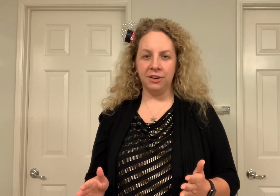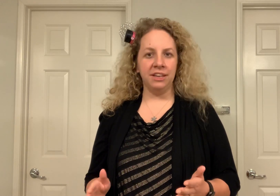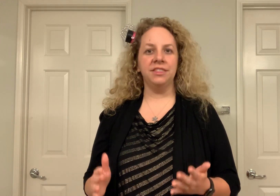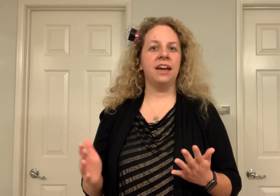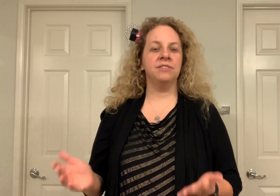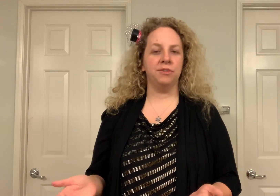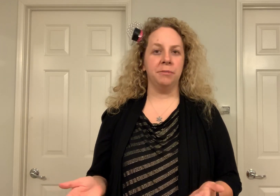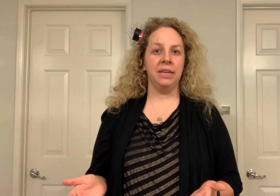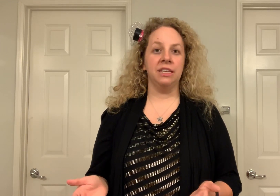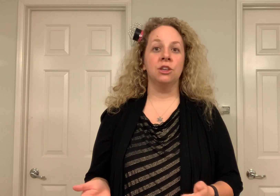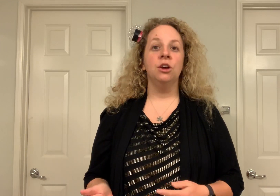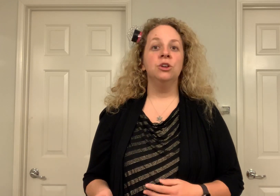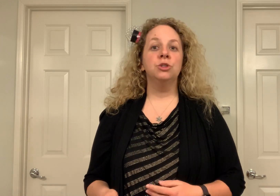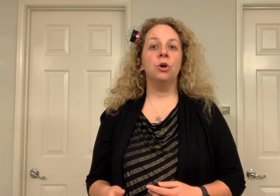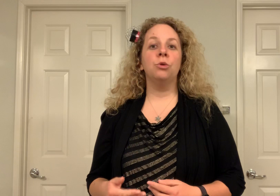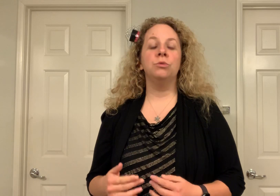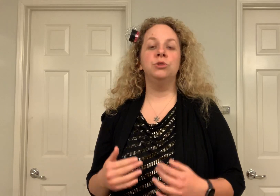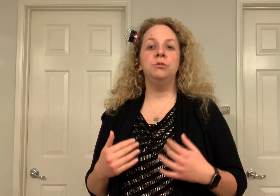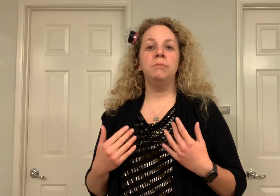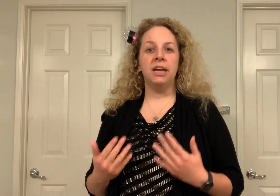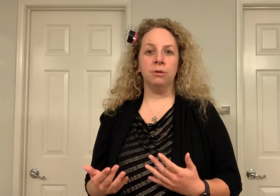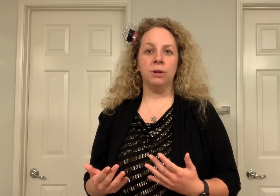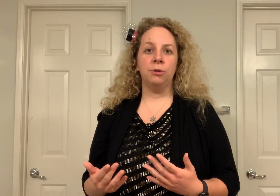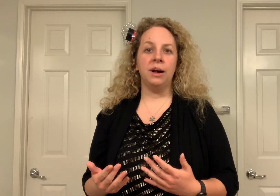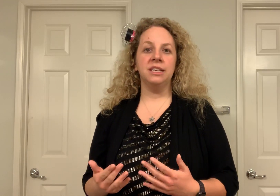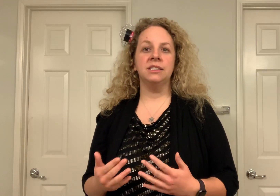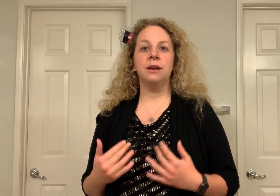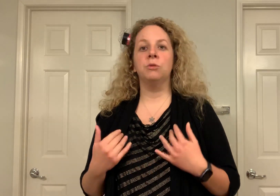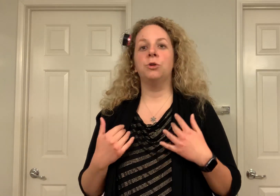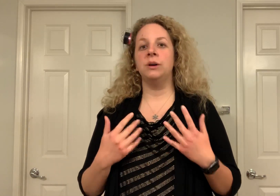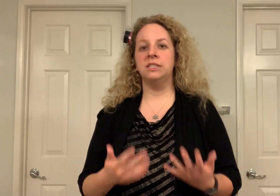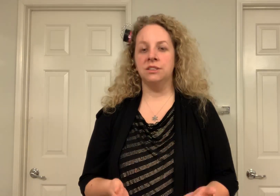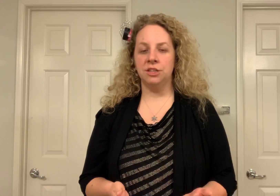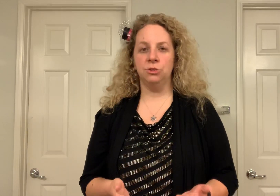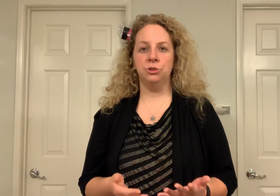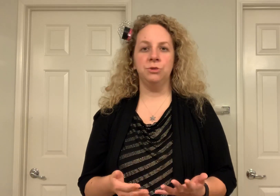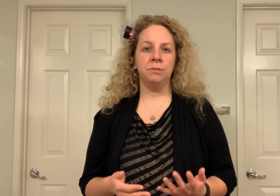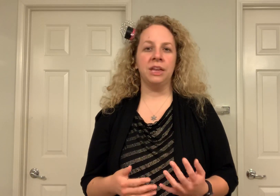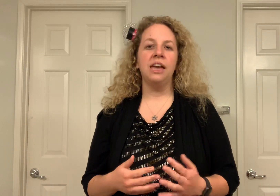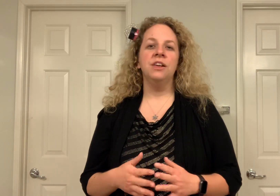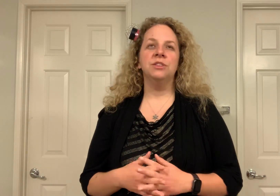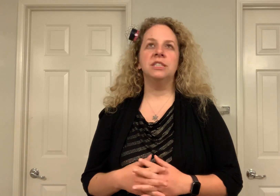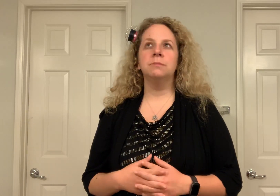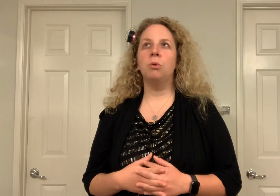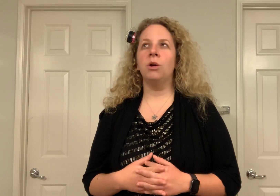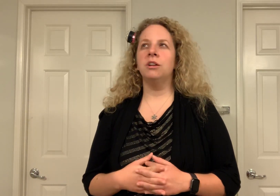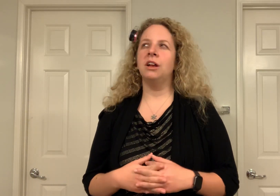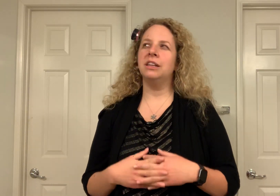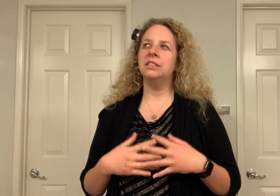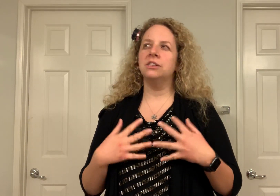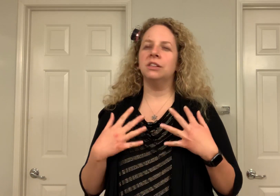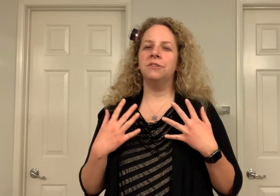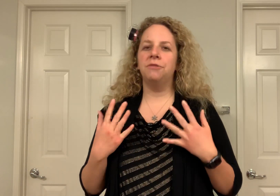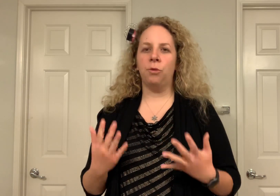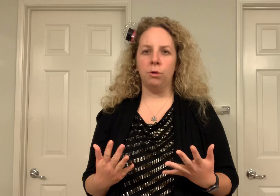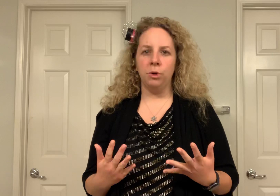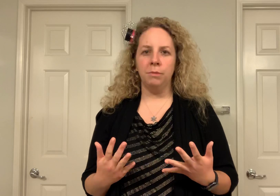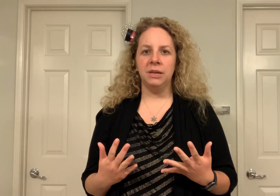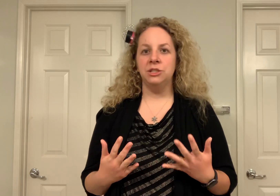and they have different meanings. So to make a request, I'm requesting that you'll do something. This is more, not necessarily formal, but it's